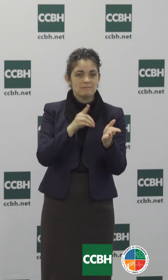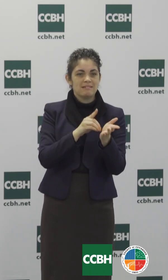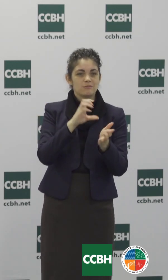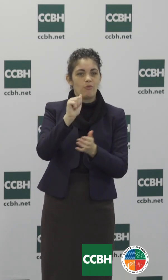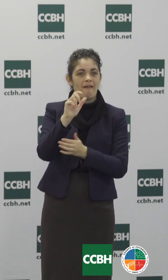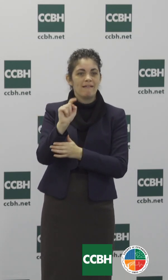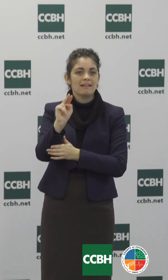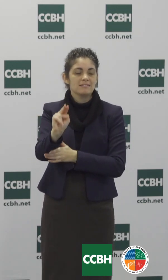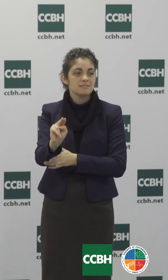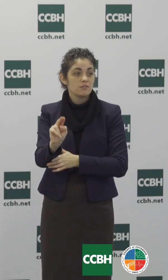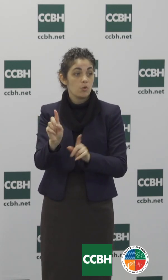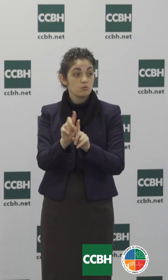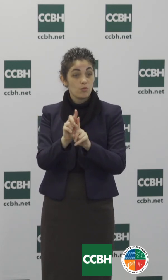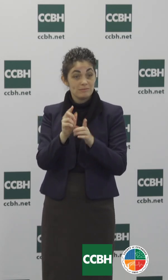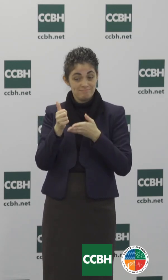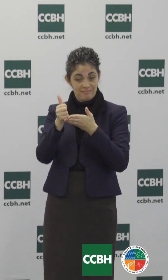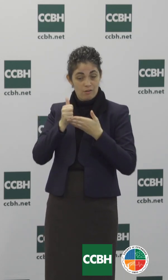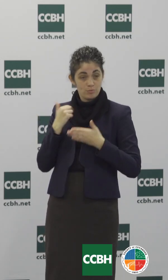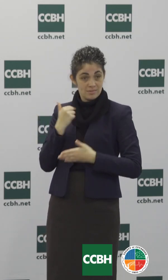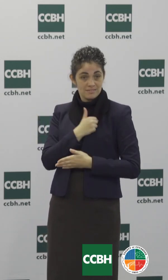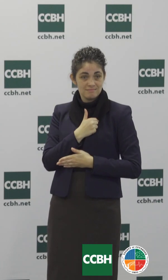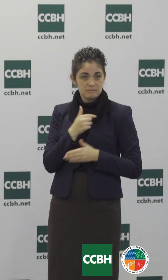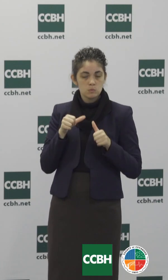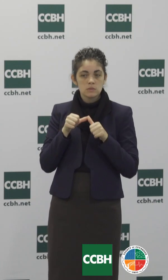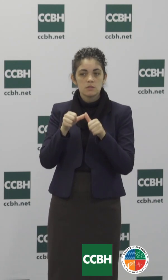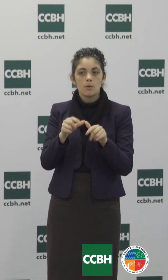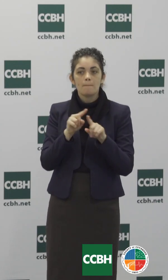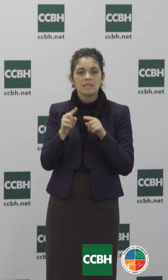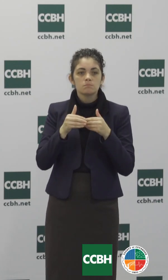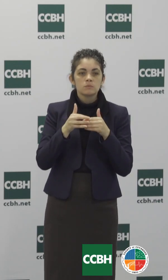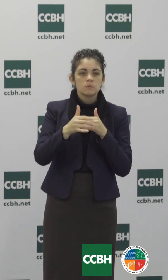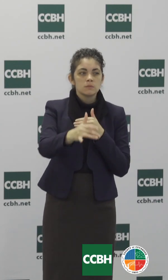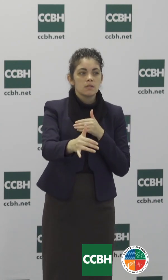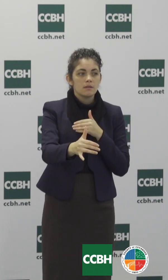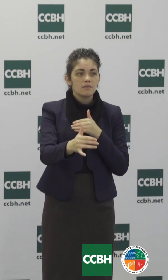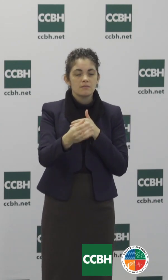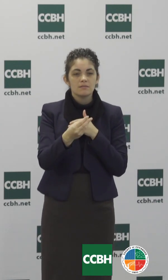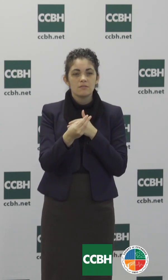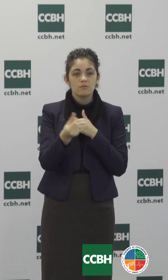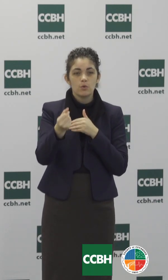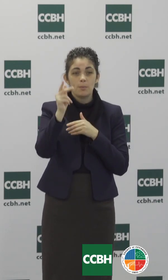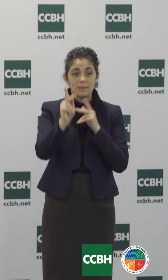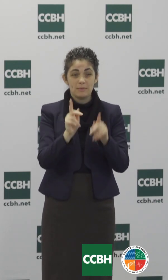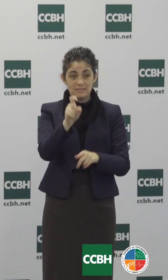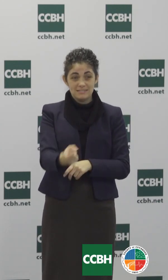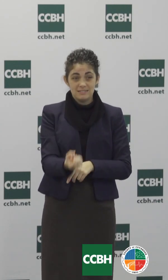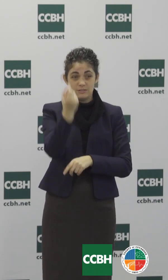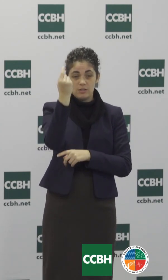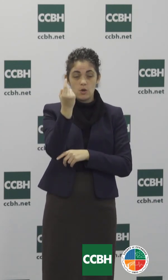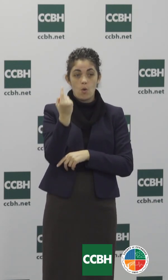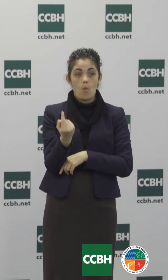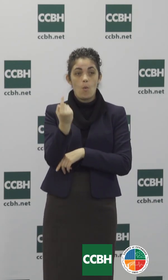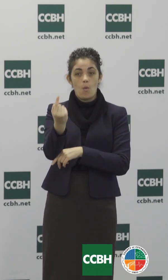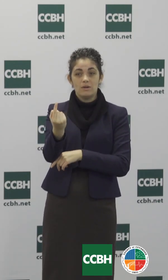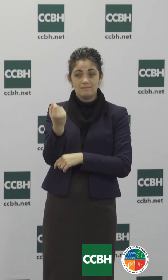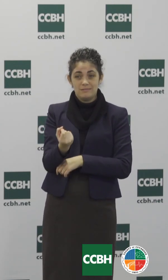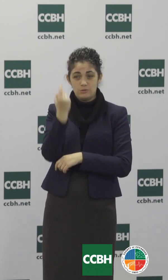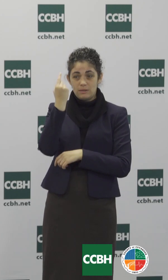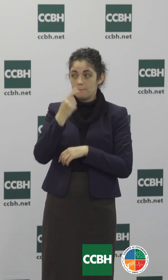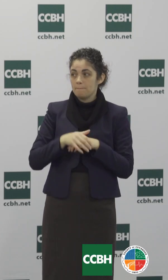has served us well. But going forward, there's several things I think people need to consider. One is that